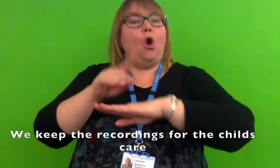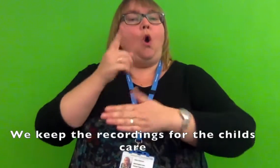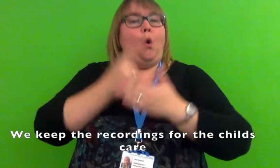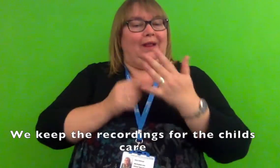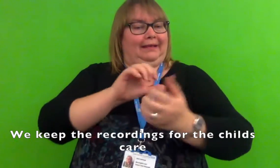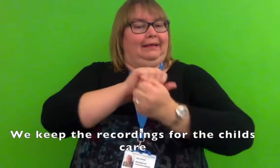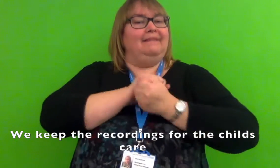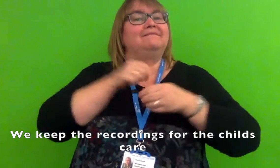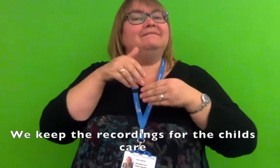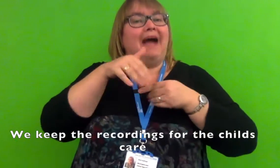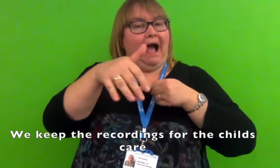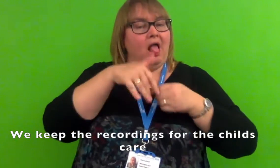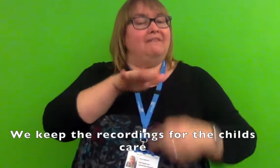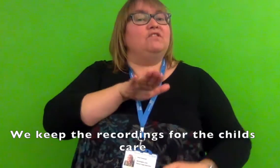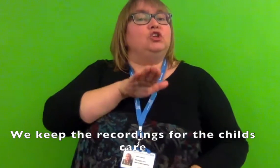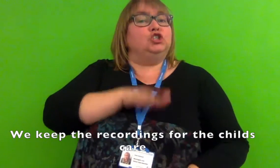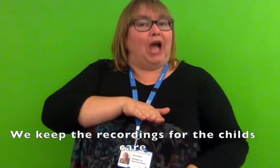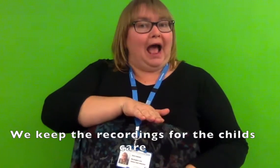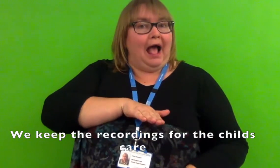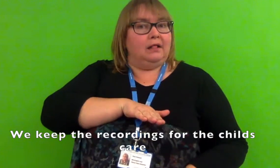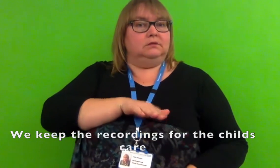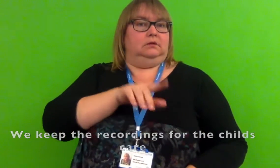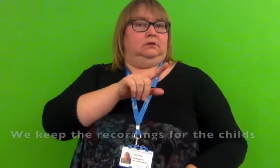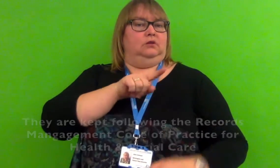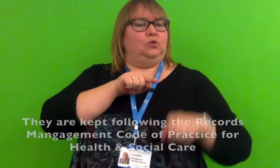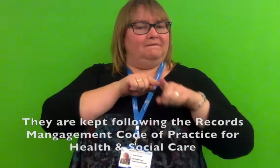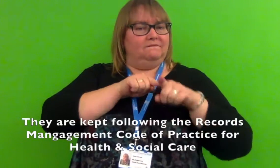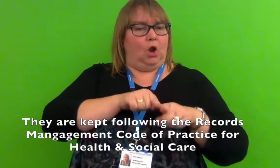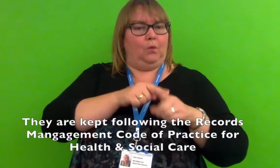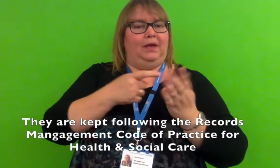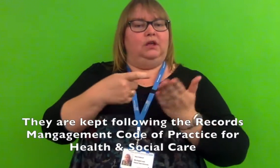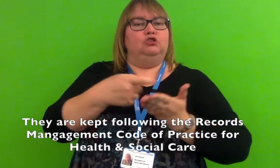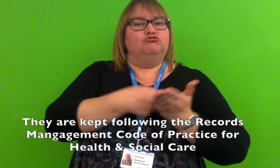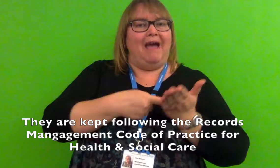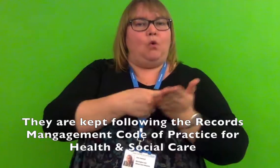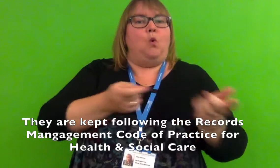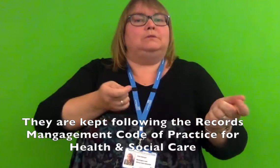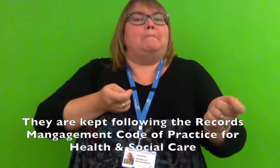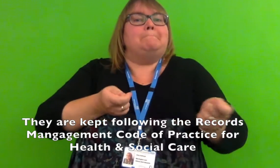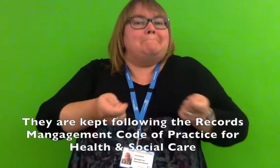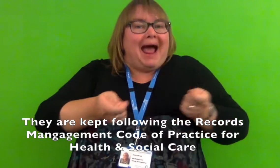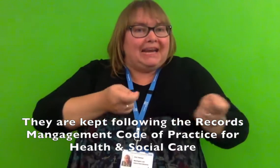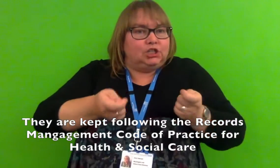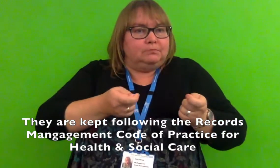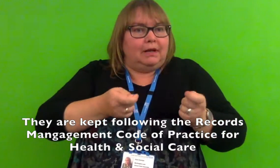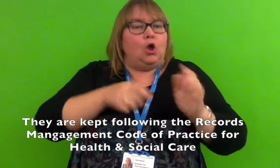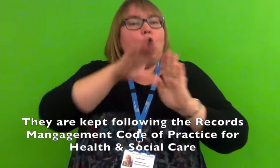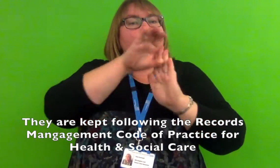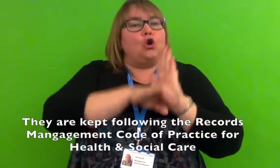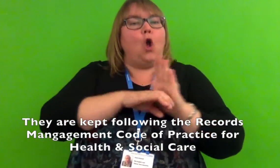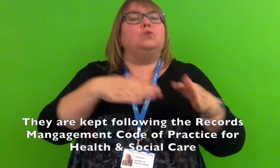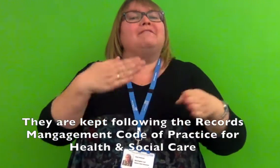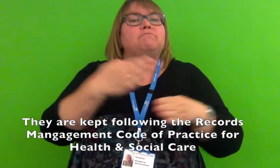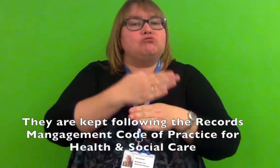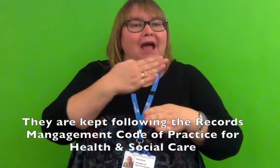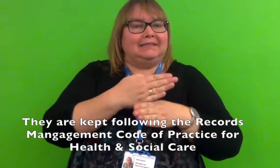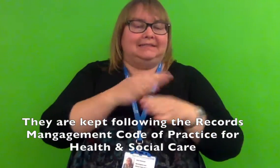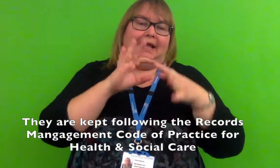We keep the recordings for the child's care. They are kept following the Records Management Code of